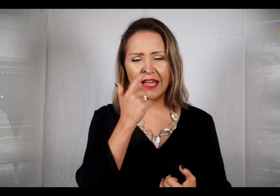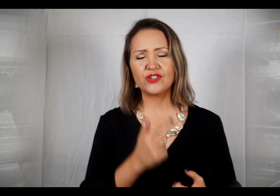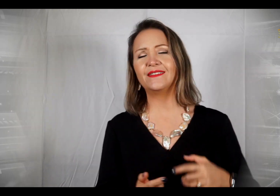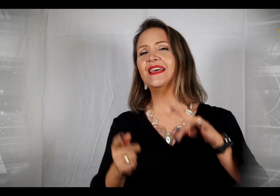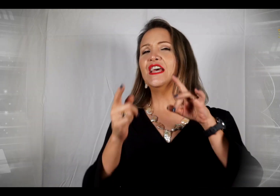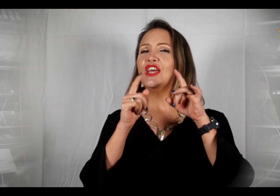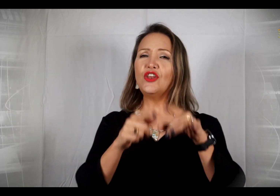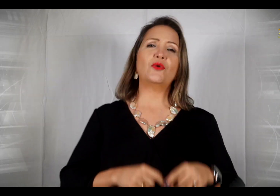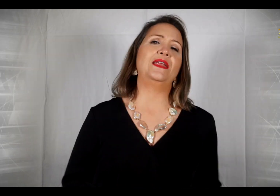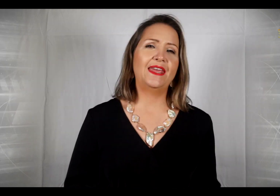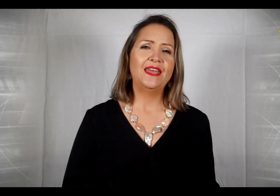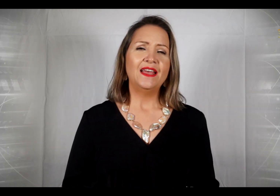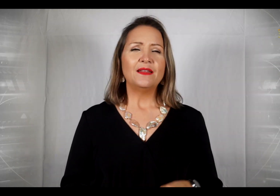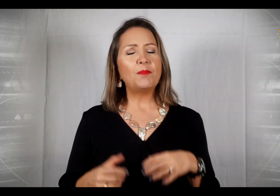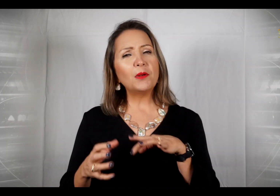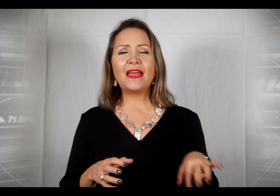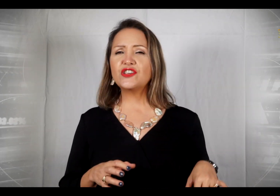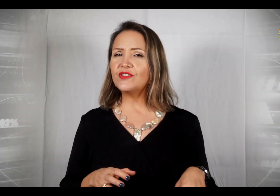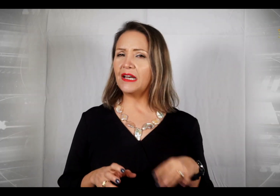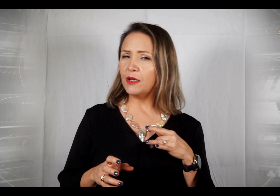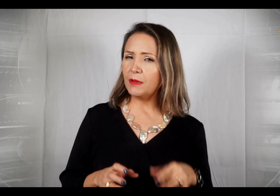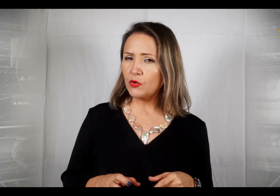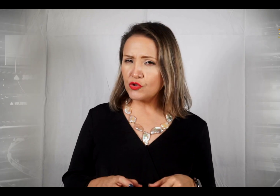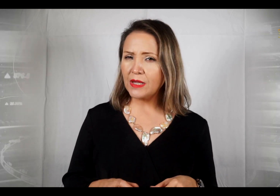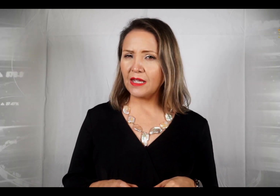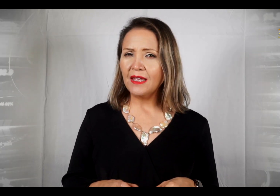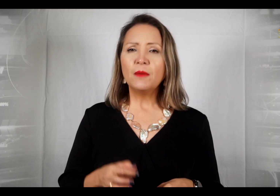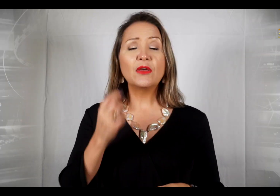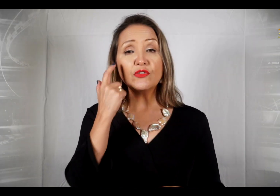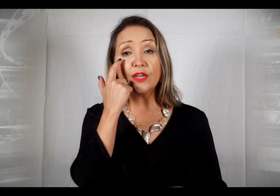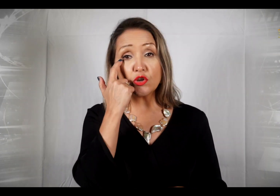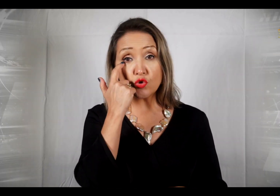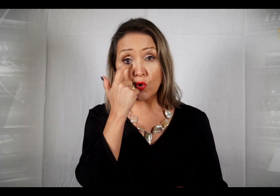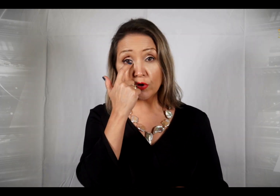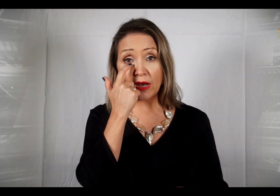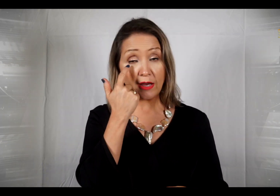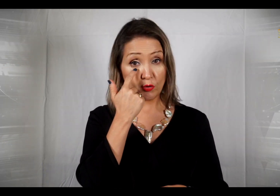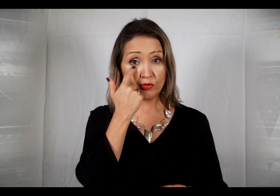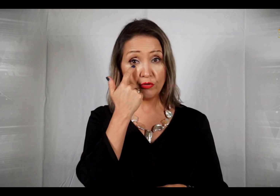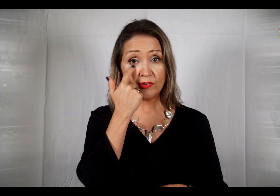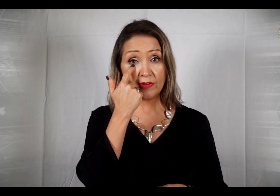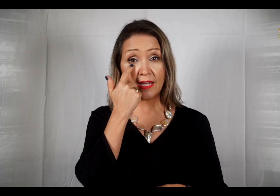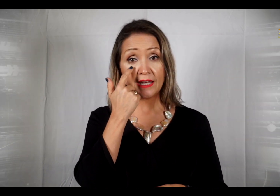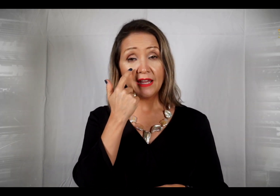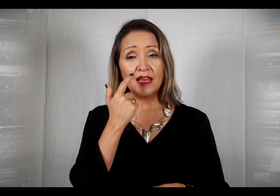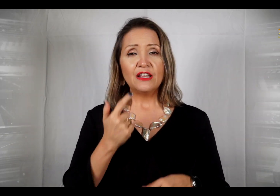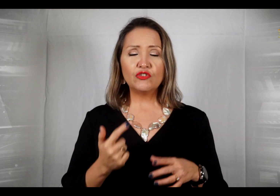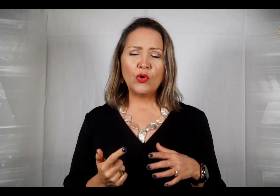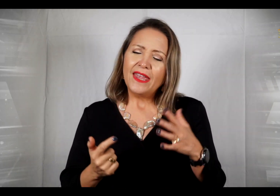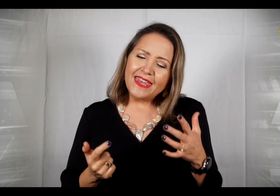lashes, not really. The bottom lashes are a little bit more tricky because they are shorter and closer to the skin. So